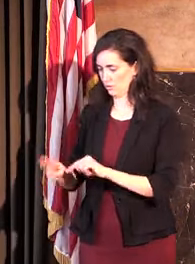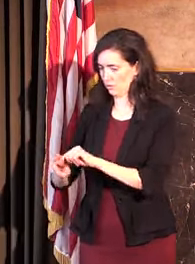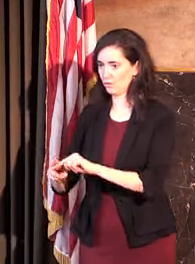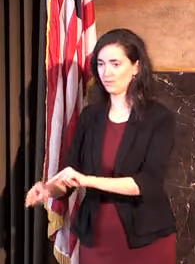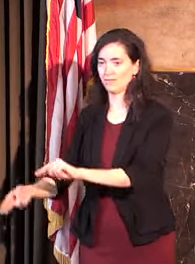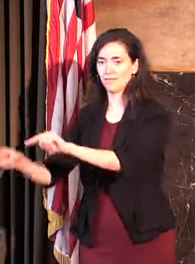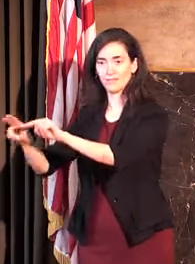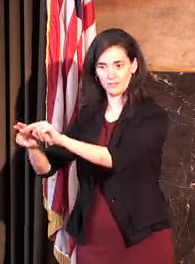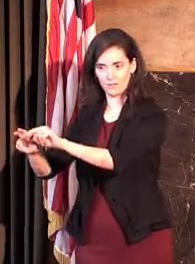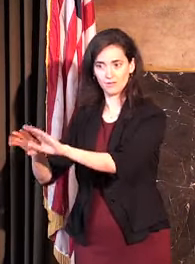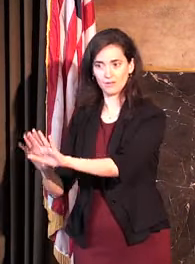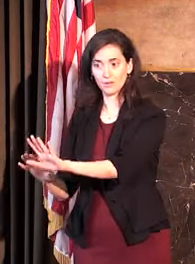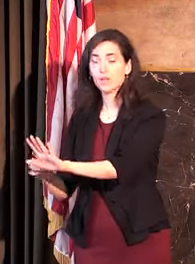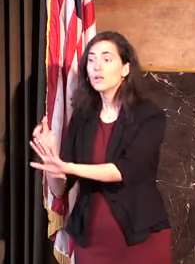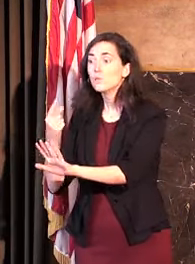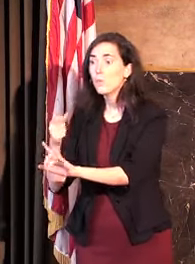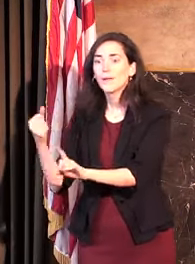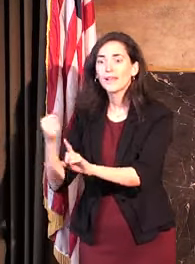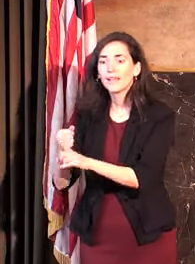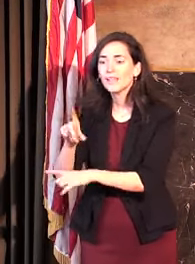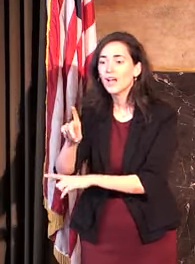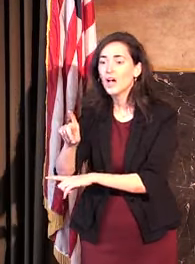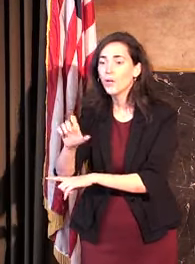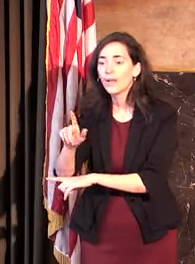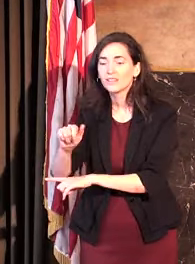all pre-Delta.